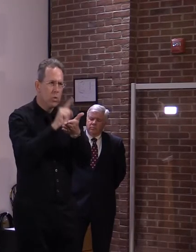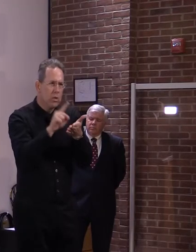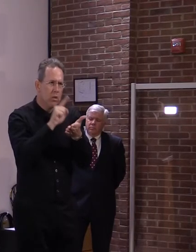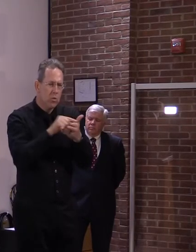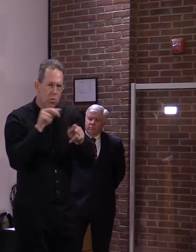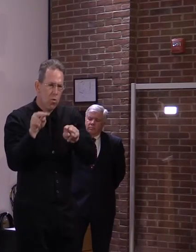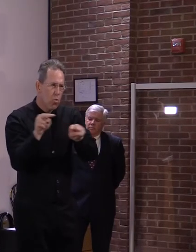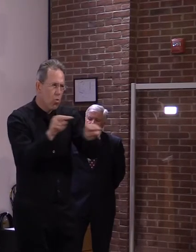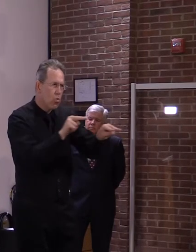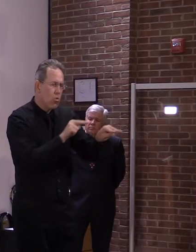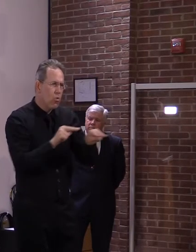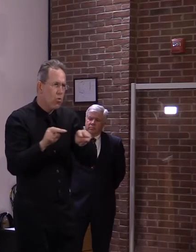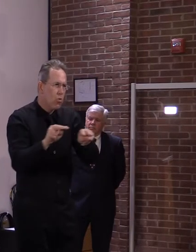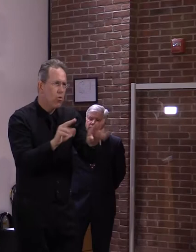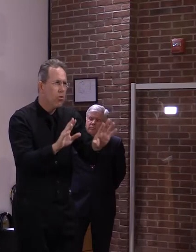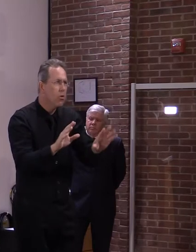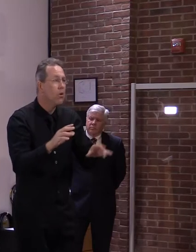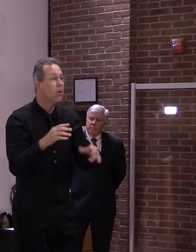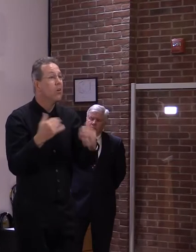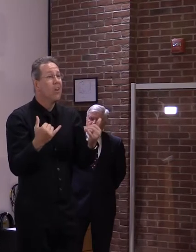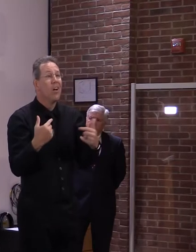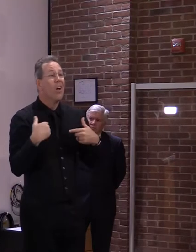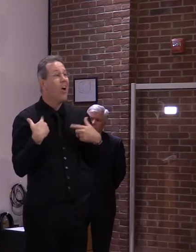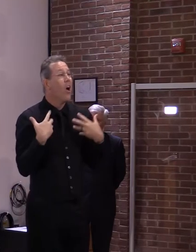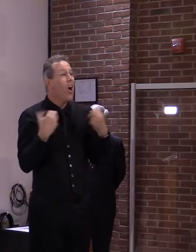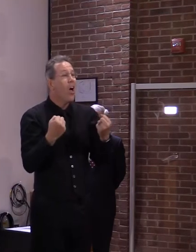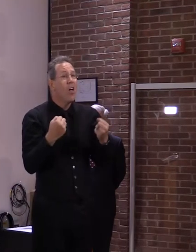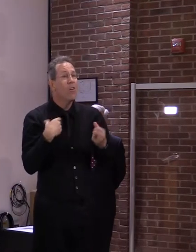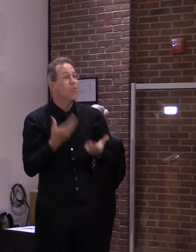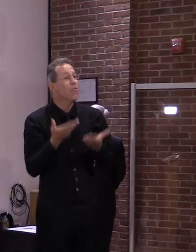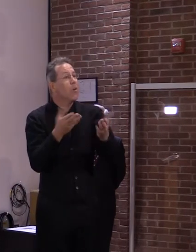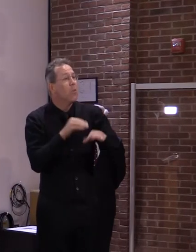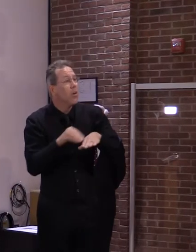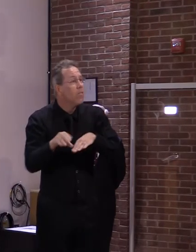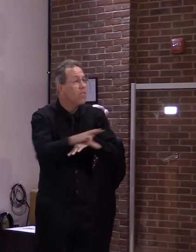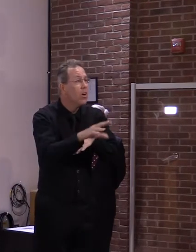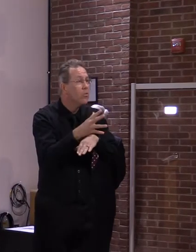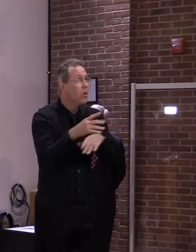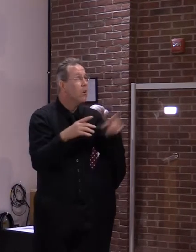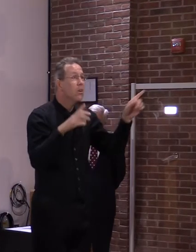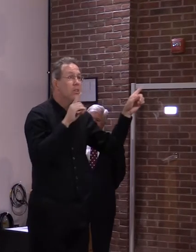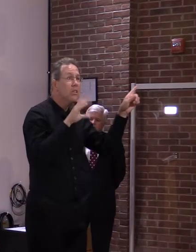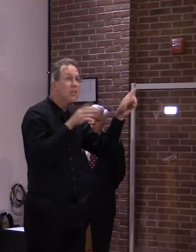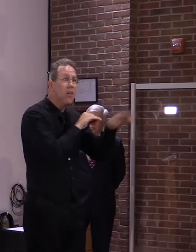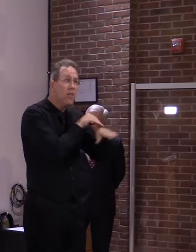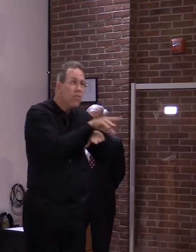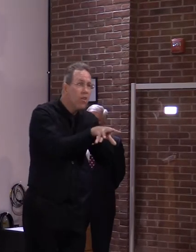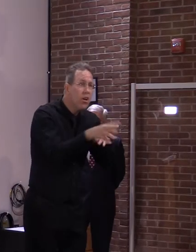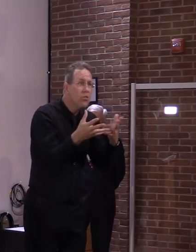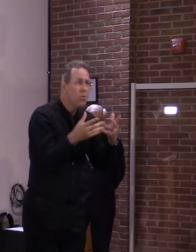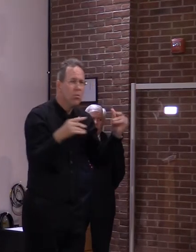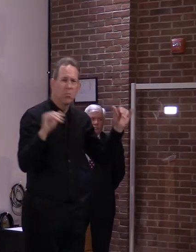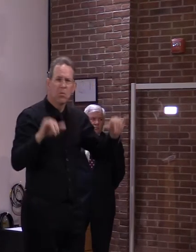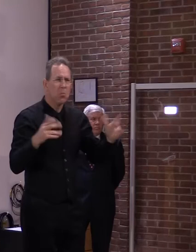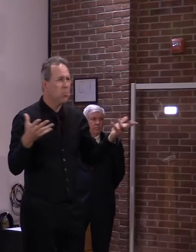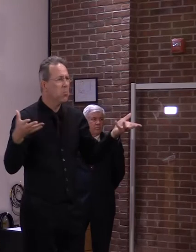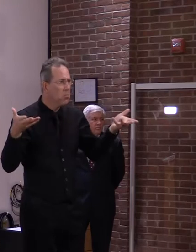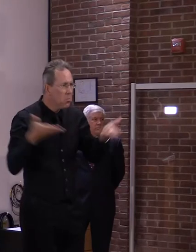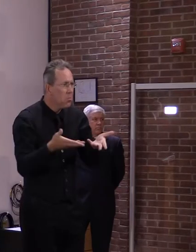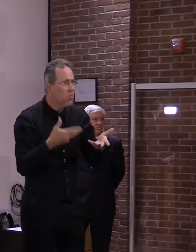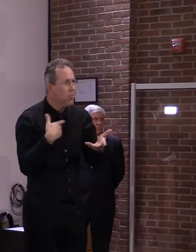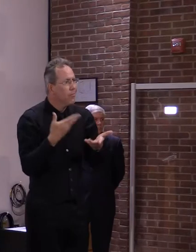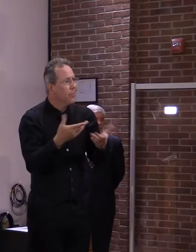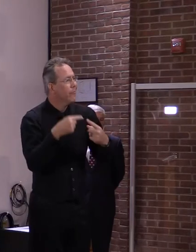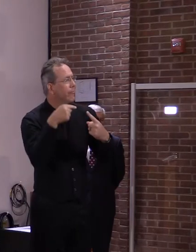health recommendation and the CDC recommendations are still for unvaccinated people to have masks on. And as